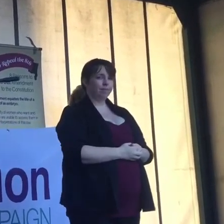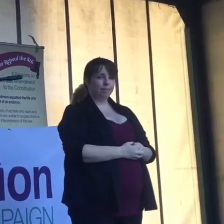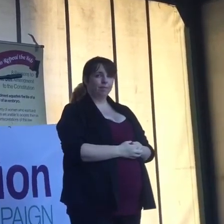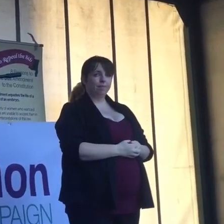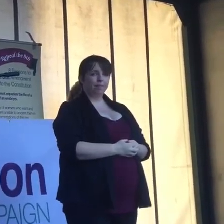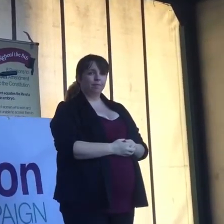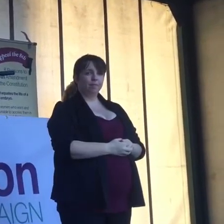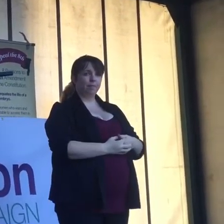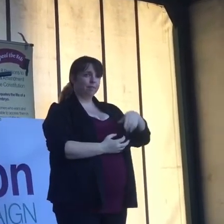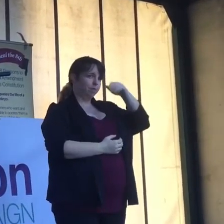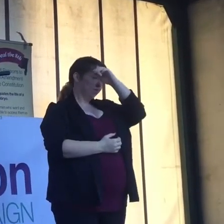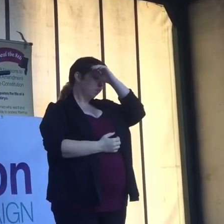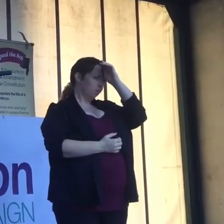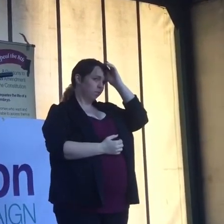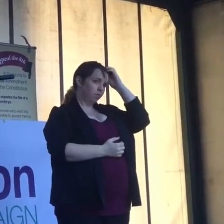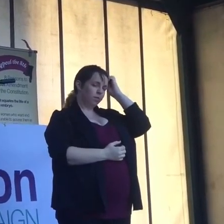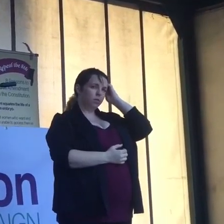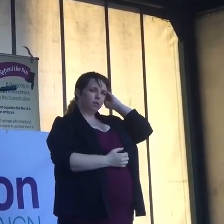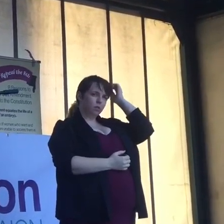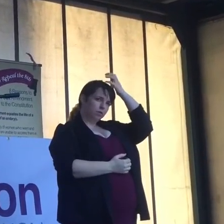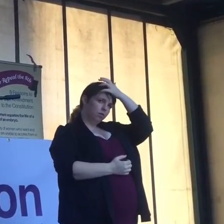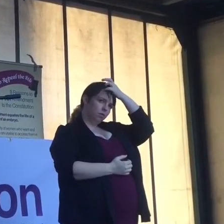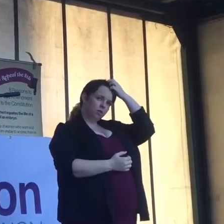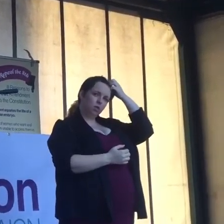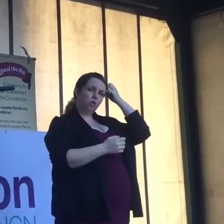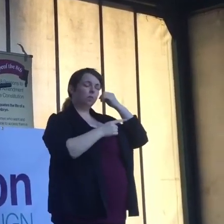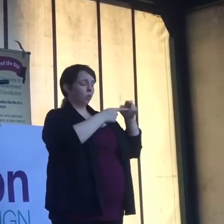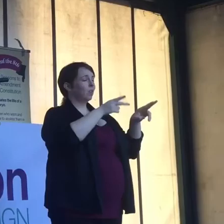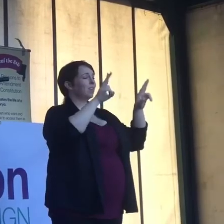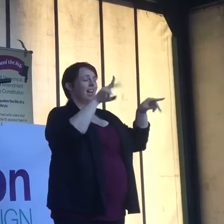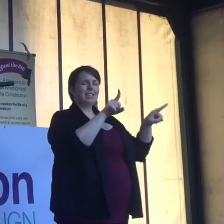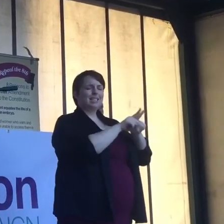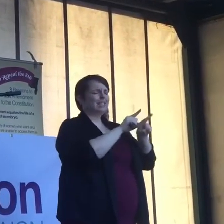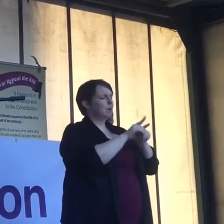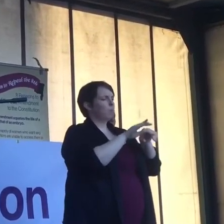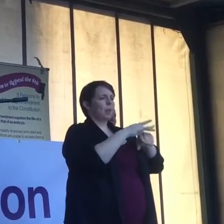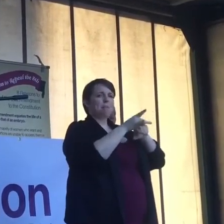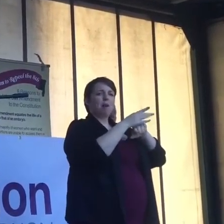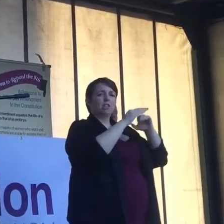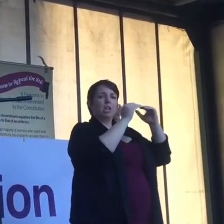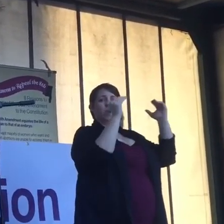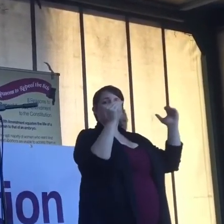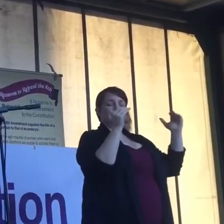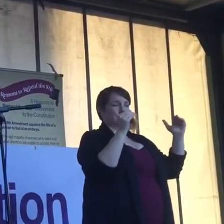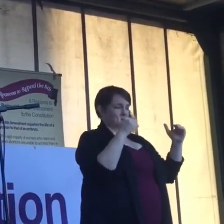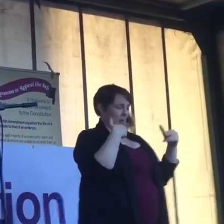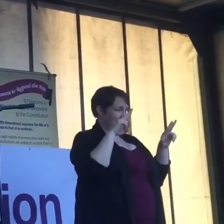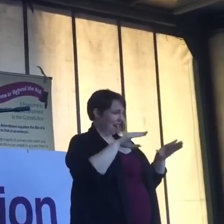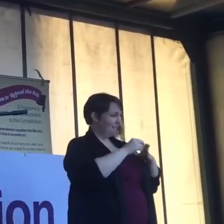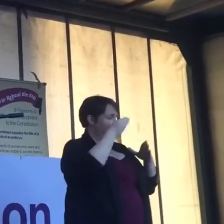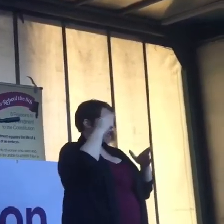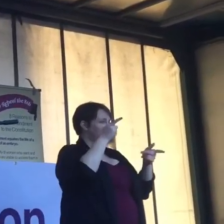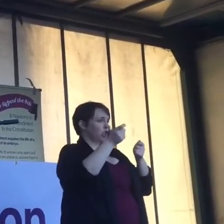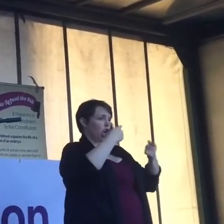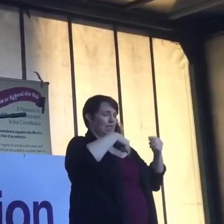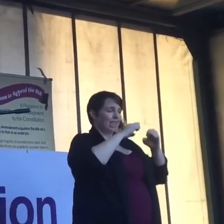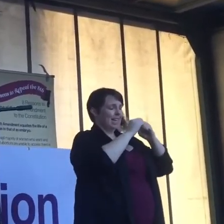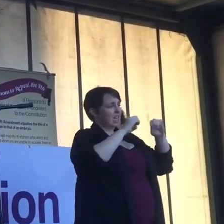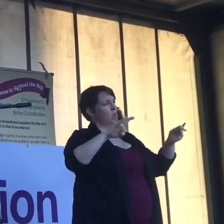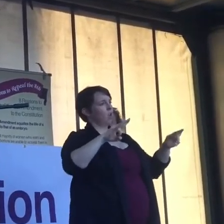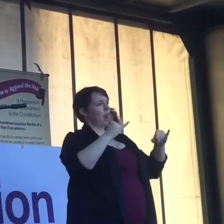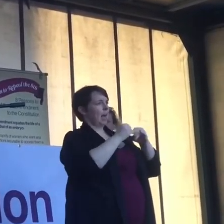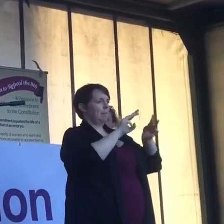So, we can, as we have seen with marriage equality, have an Ireland that treats us equally as people, and we can